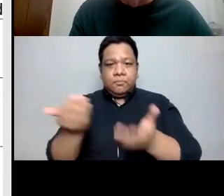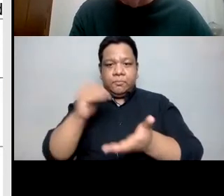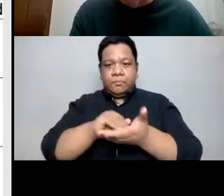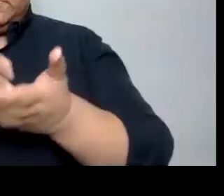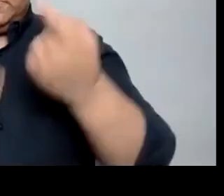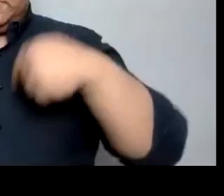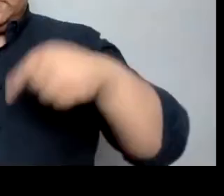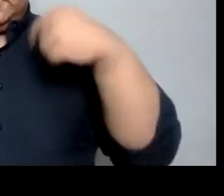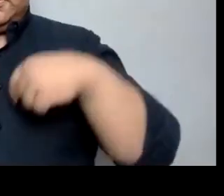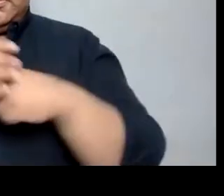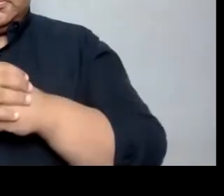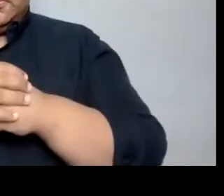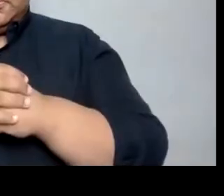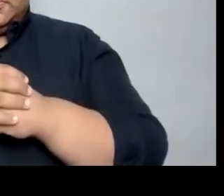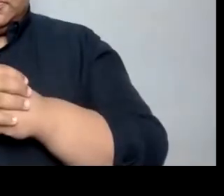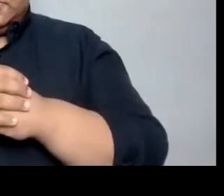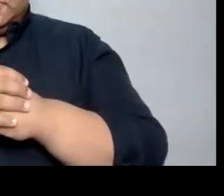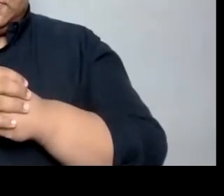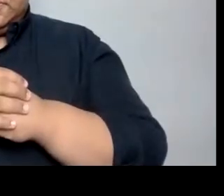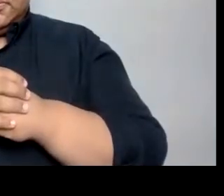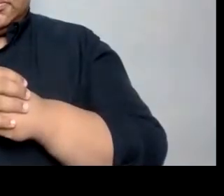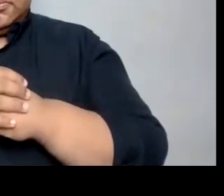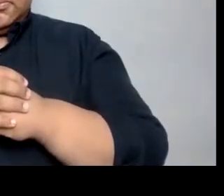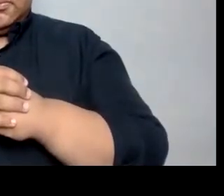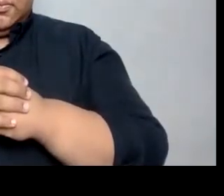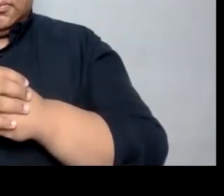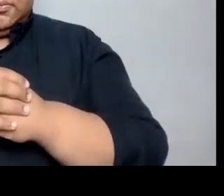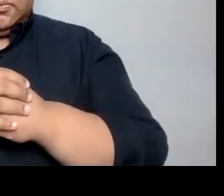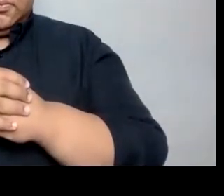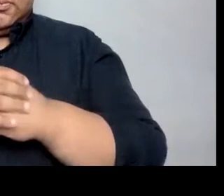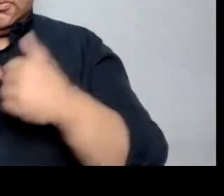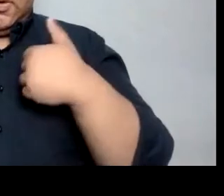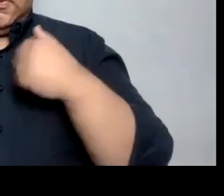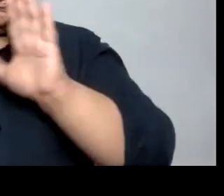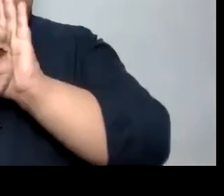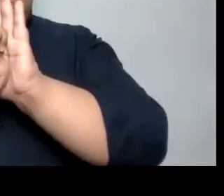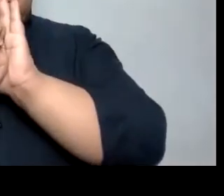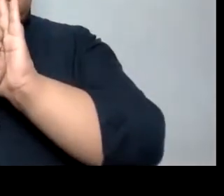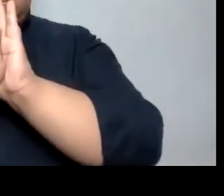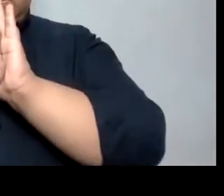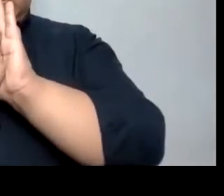Okay. All right, here are the examples.